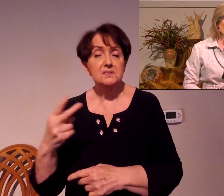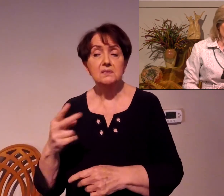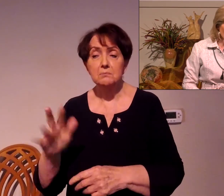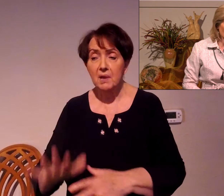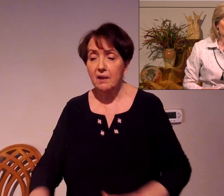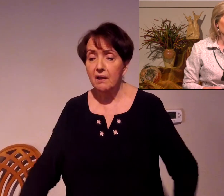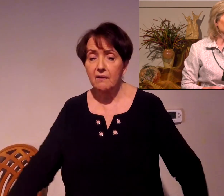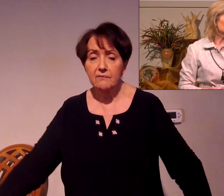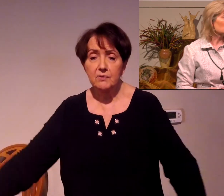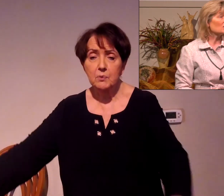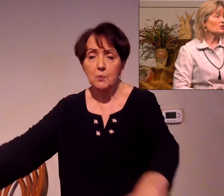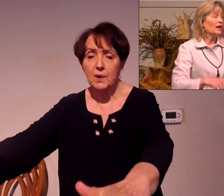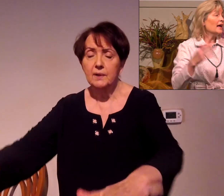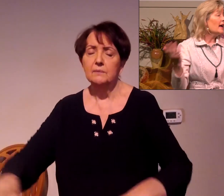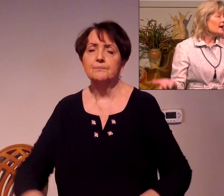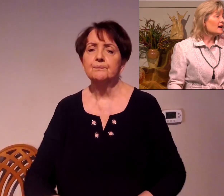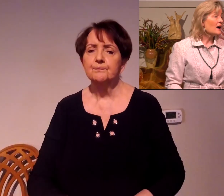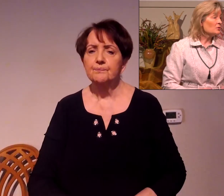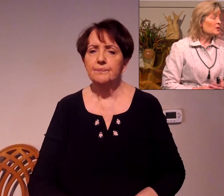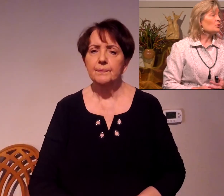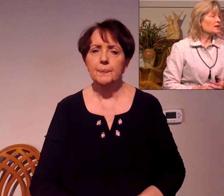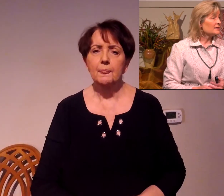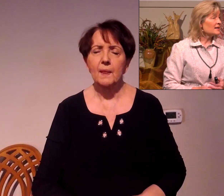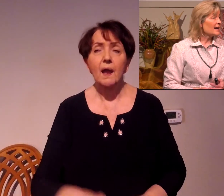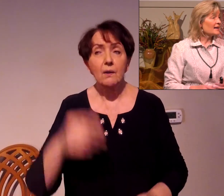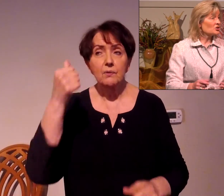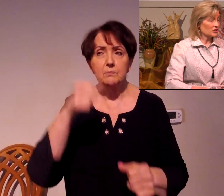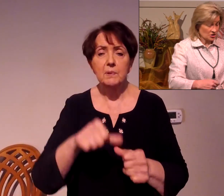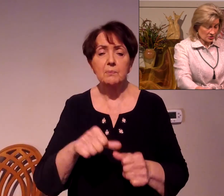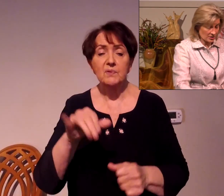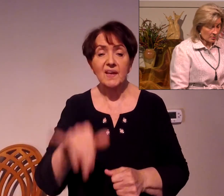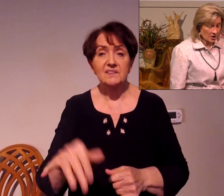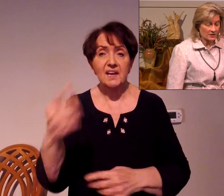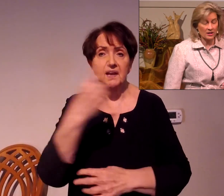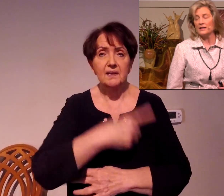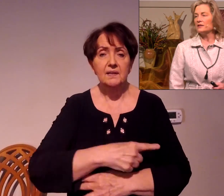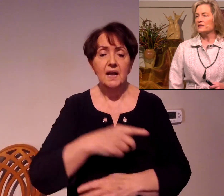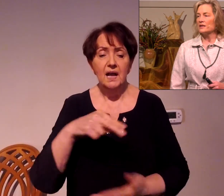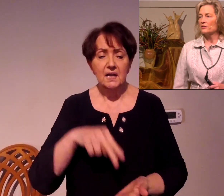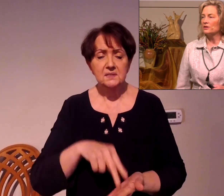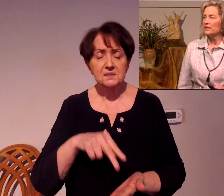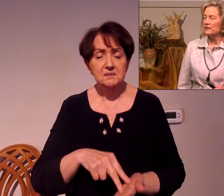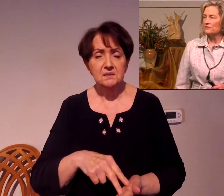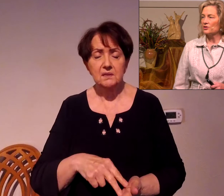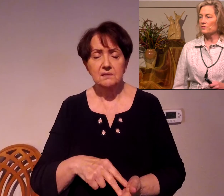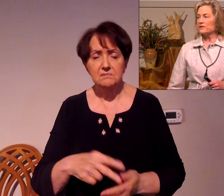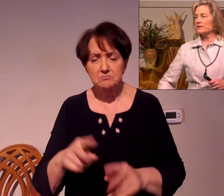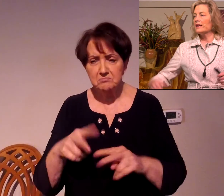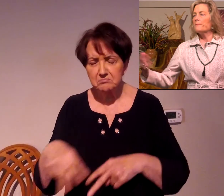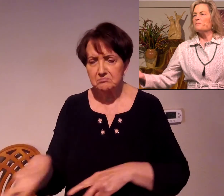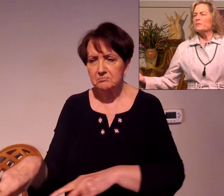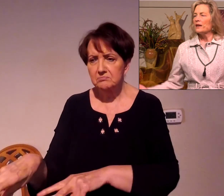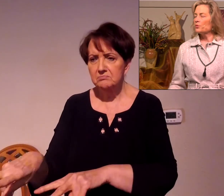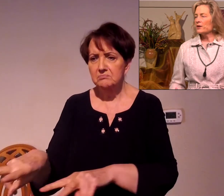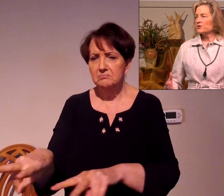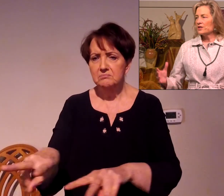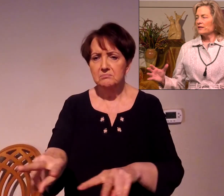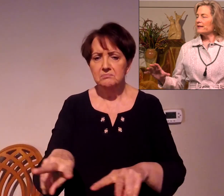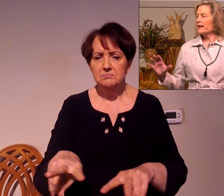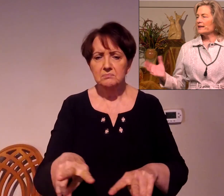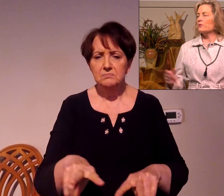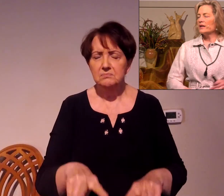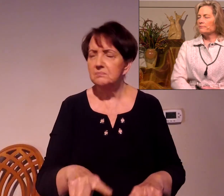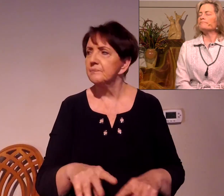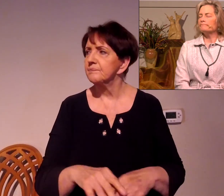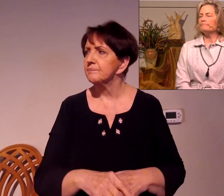everywhere. They were in the parking lot of the center, and I remember that day. I actually stood in the parking lot at the center at the end of service, and when I was done